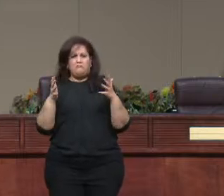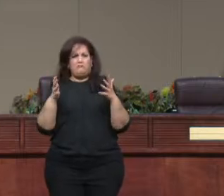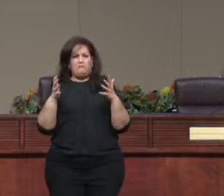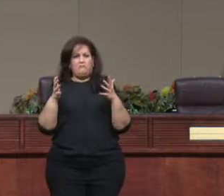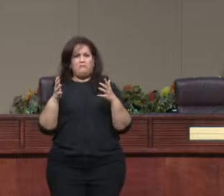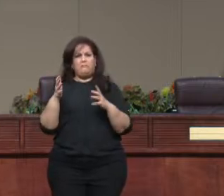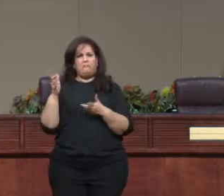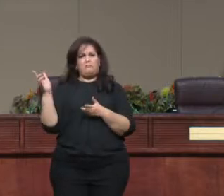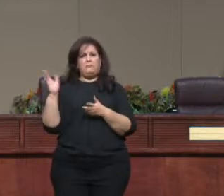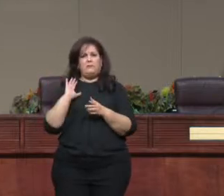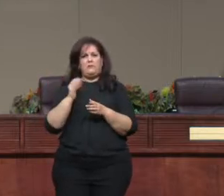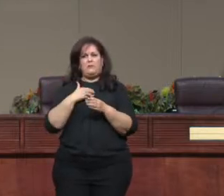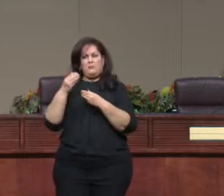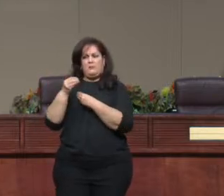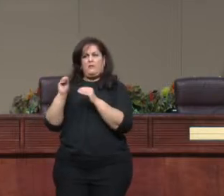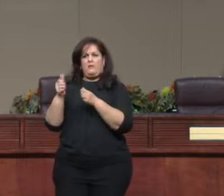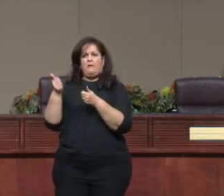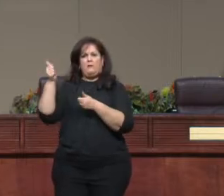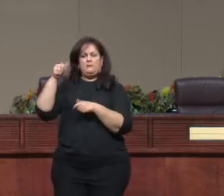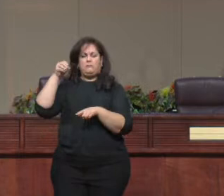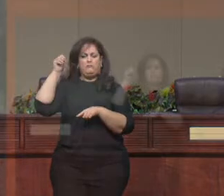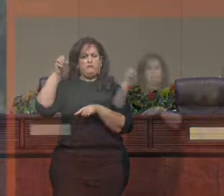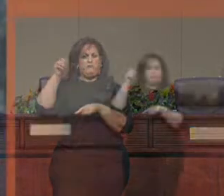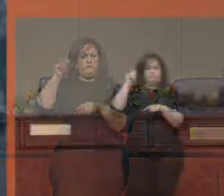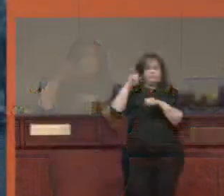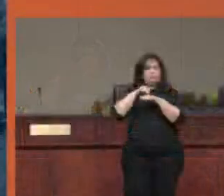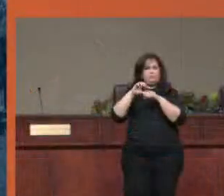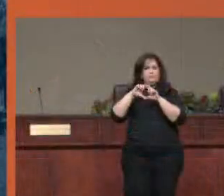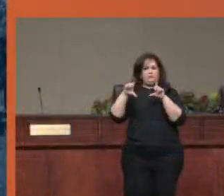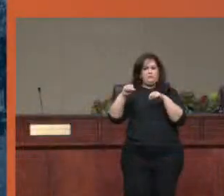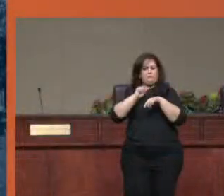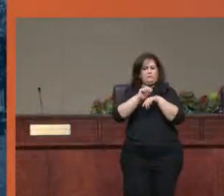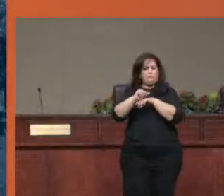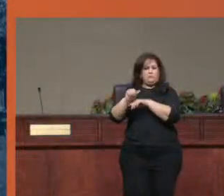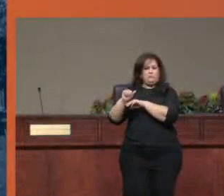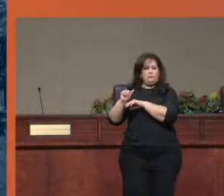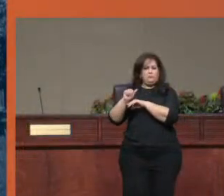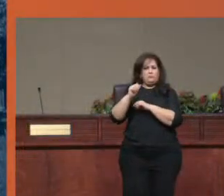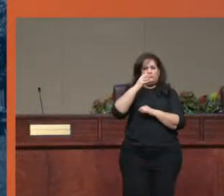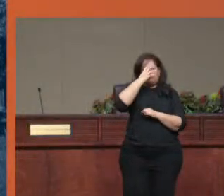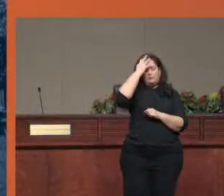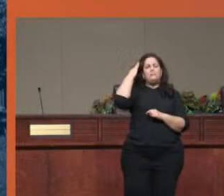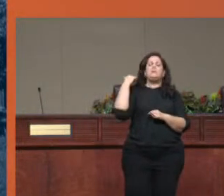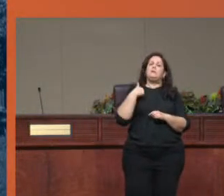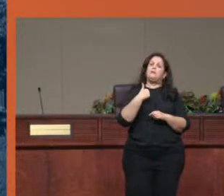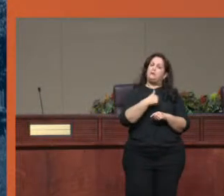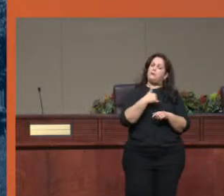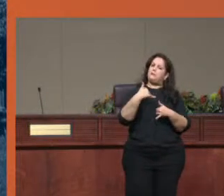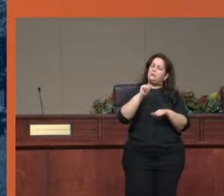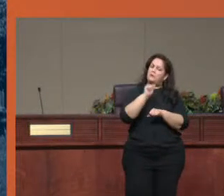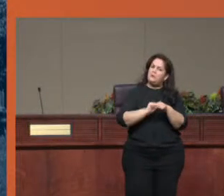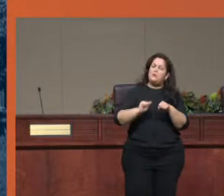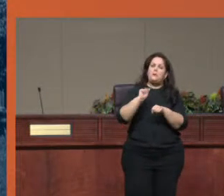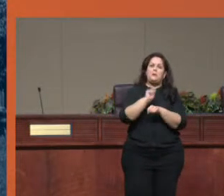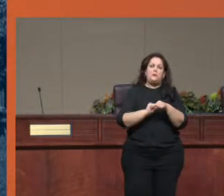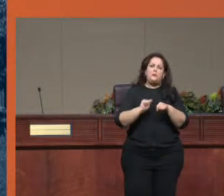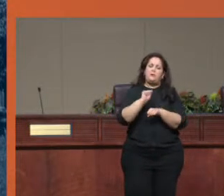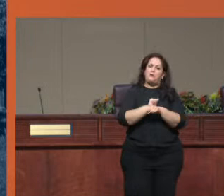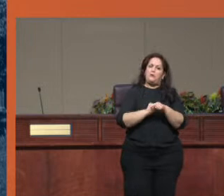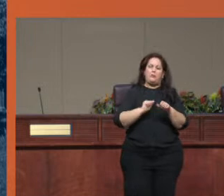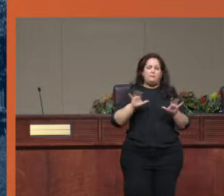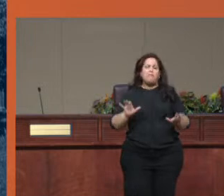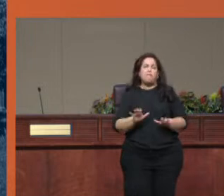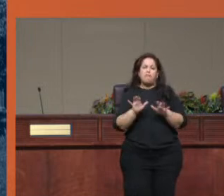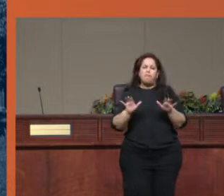office to cover rent payments. Orange County staff continues to work tirelessly to get these dollars